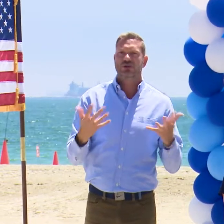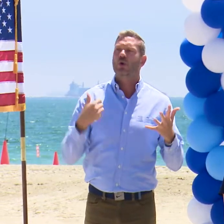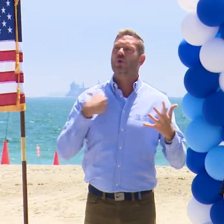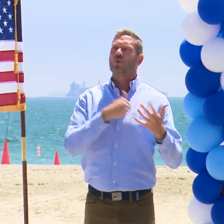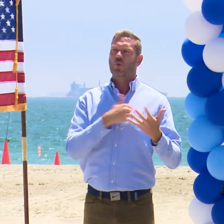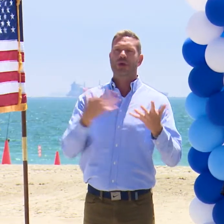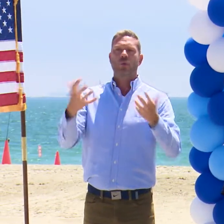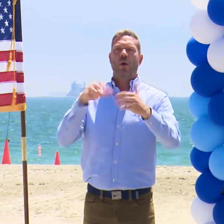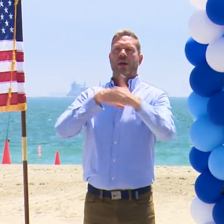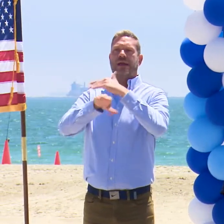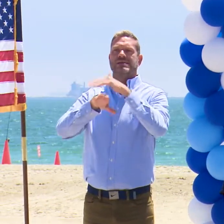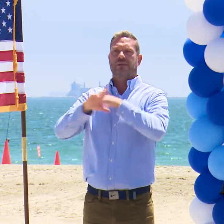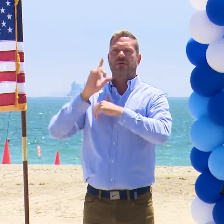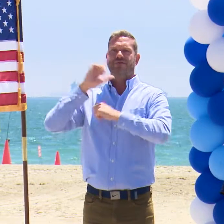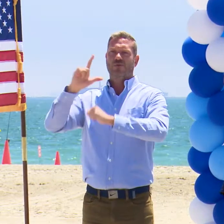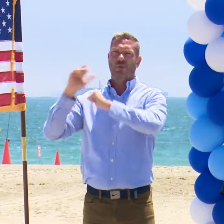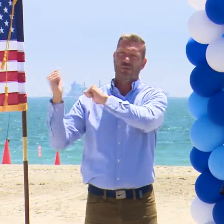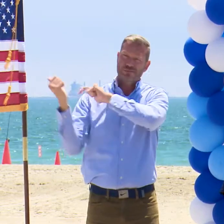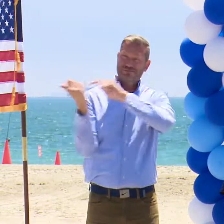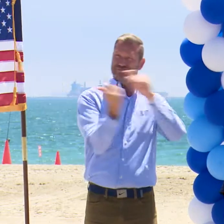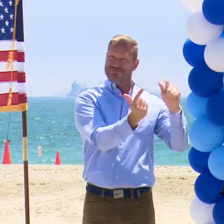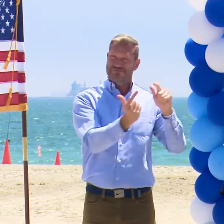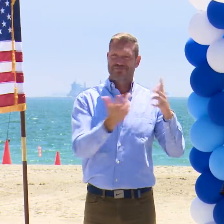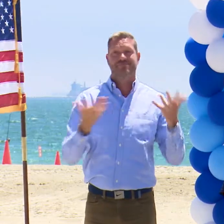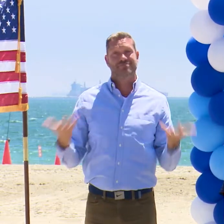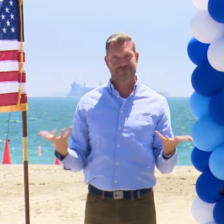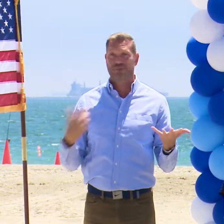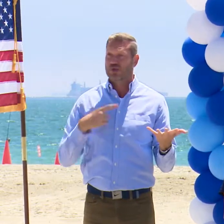for everyone, and that's a really exciting